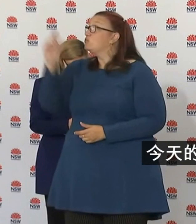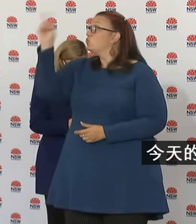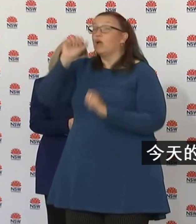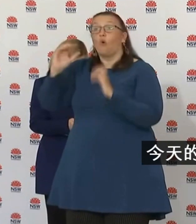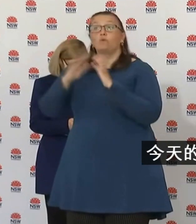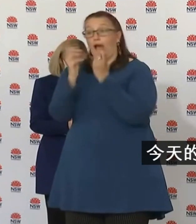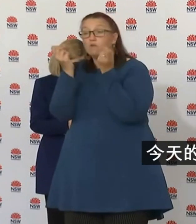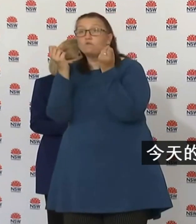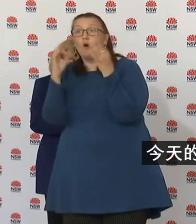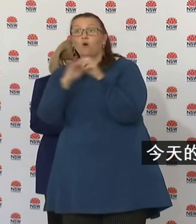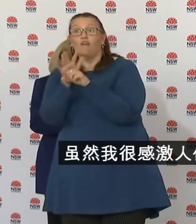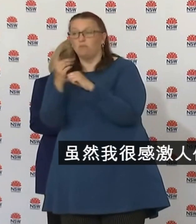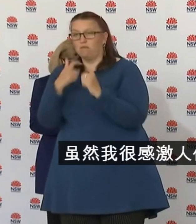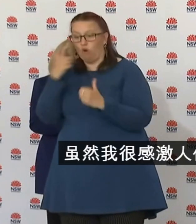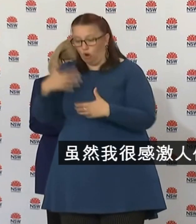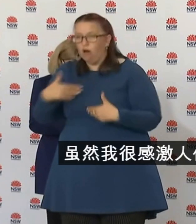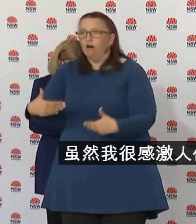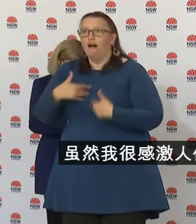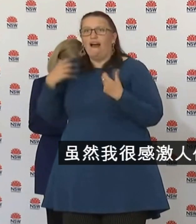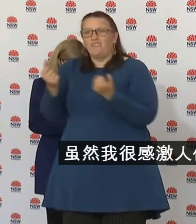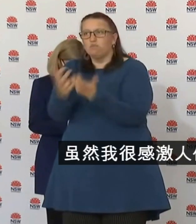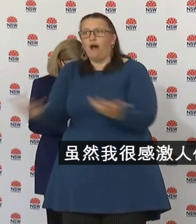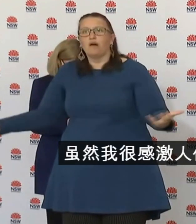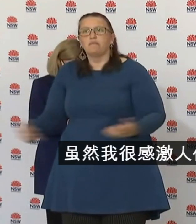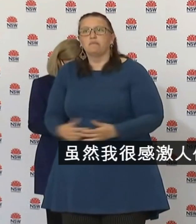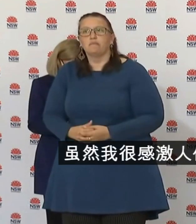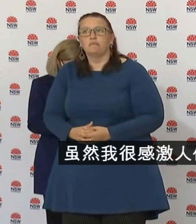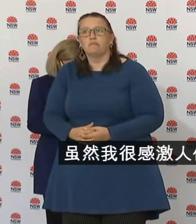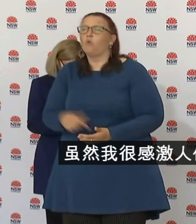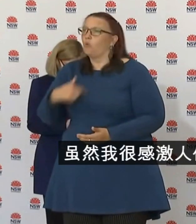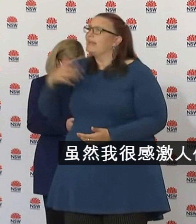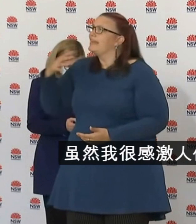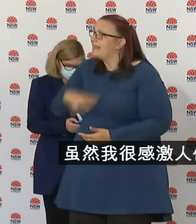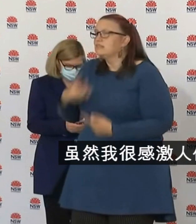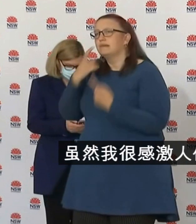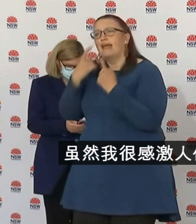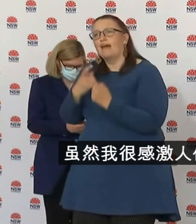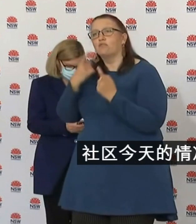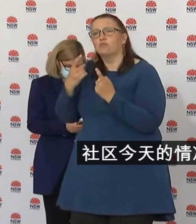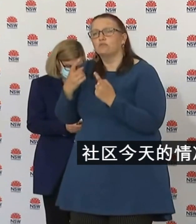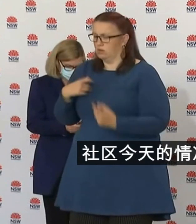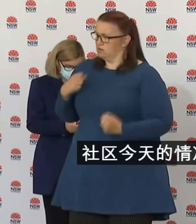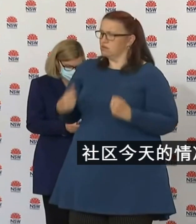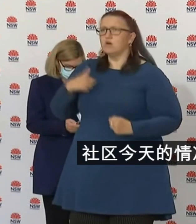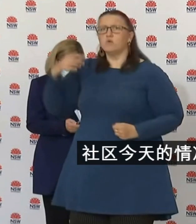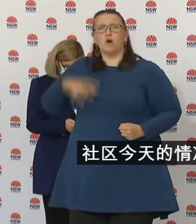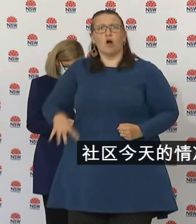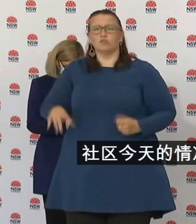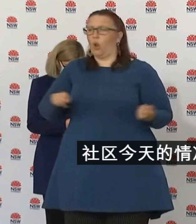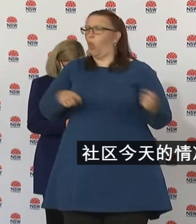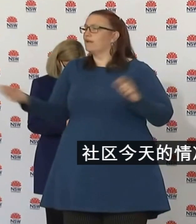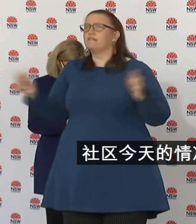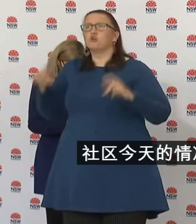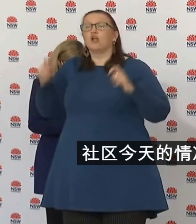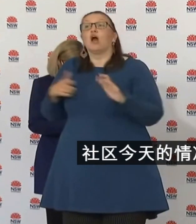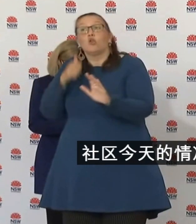could very well do tomorrow. So whilst I appreciate people want to be let off if there are no cases in their community, that's the situation today.